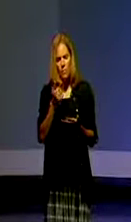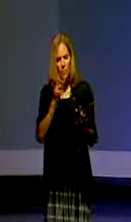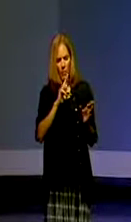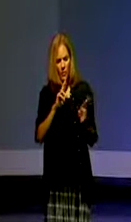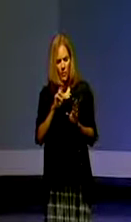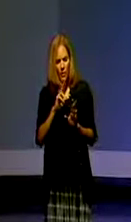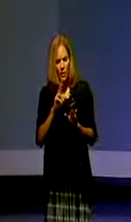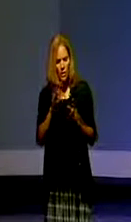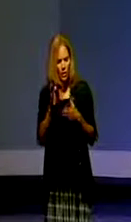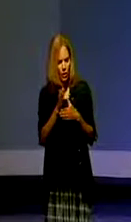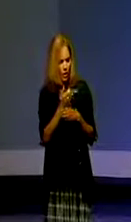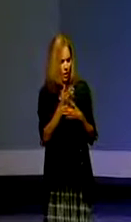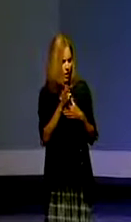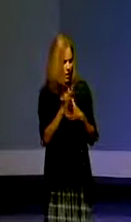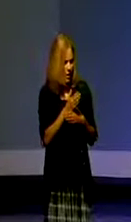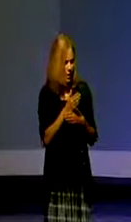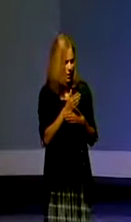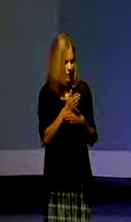and share